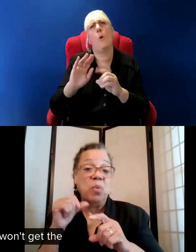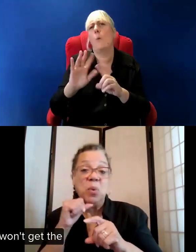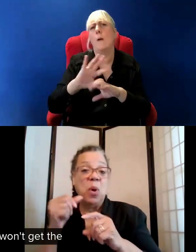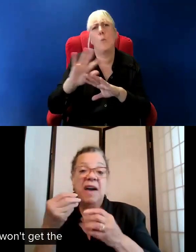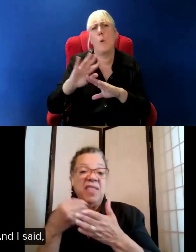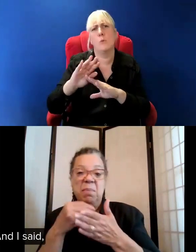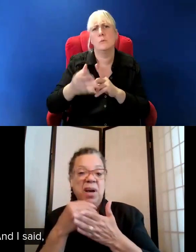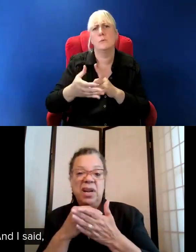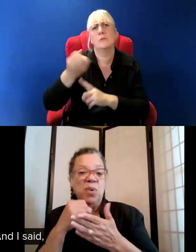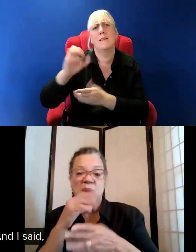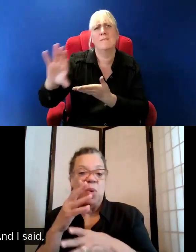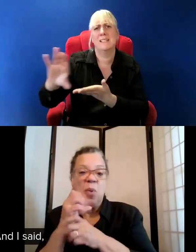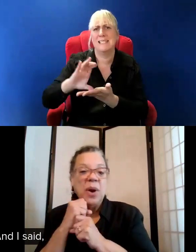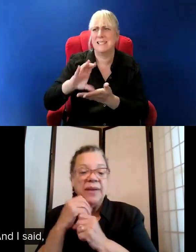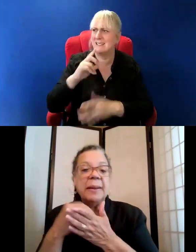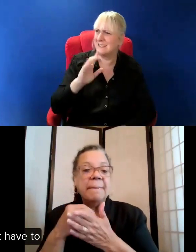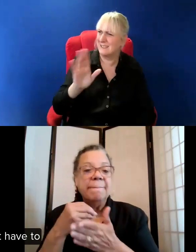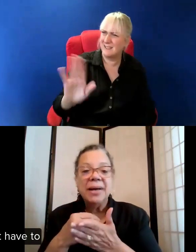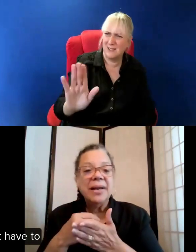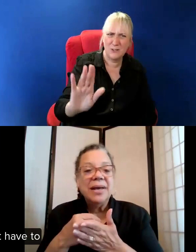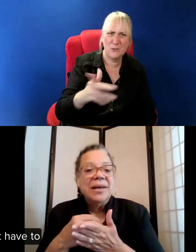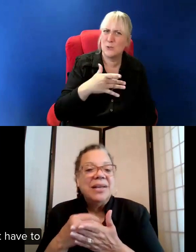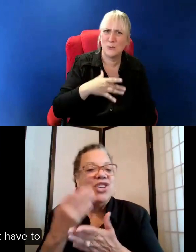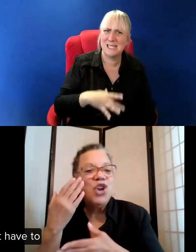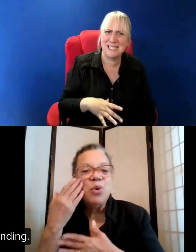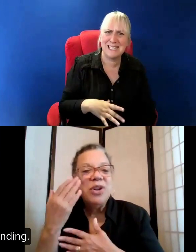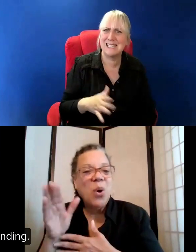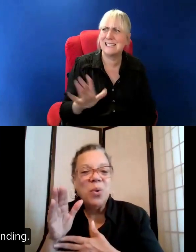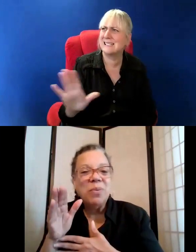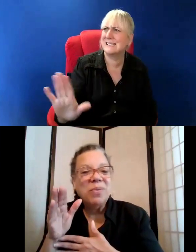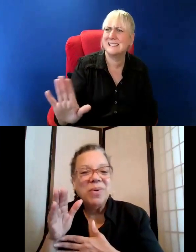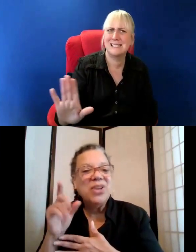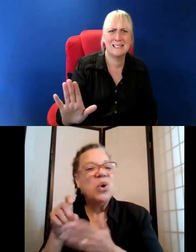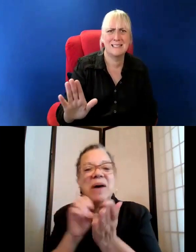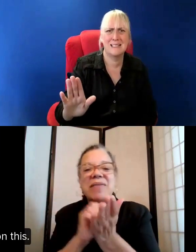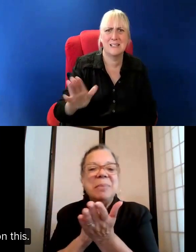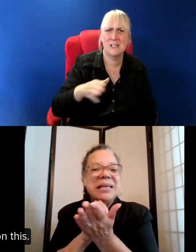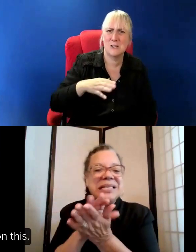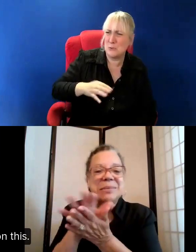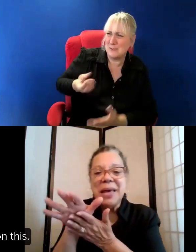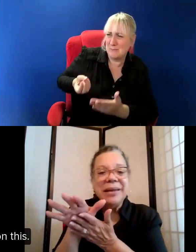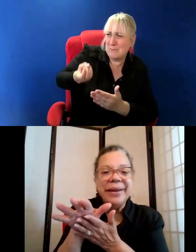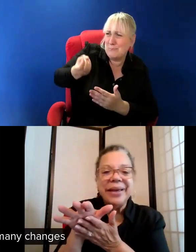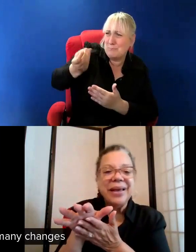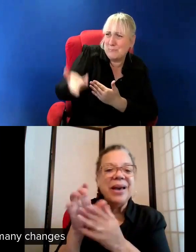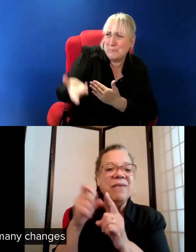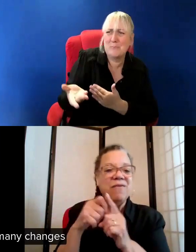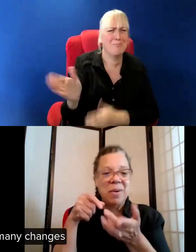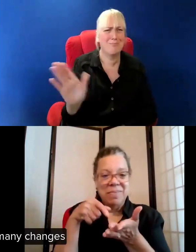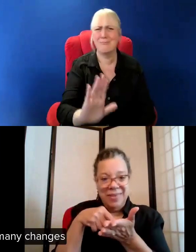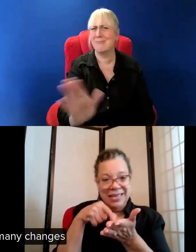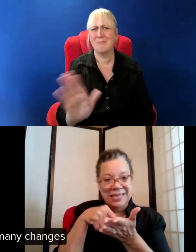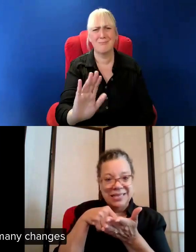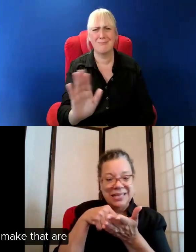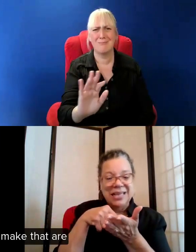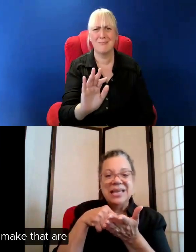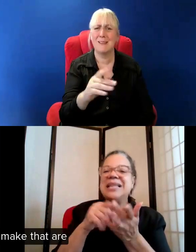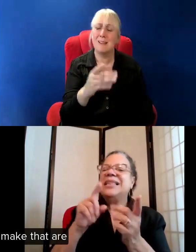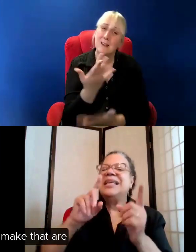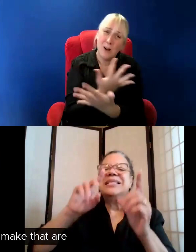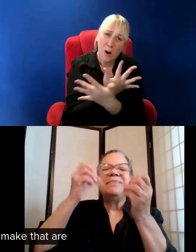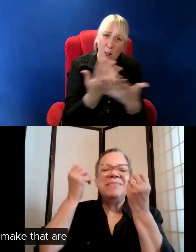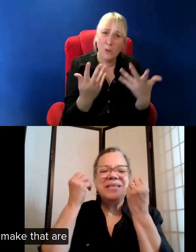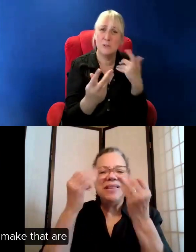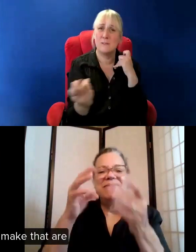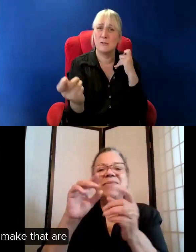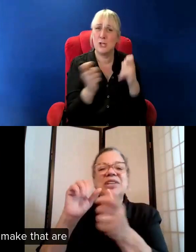We know we won't get the funding. And I said, you know, you don't have to be spending the earth on this. There are so many changes that you